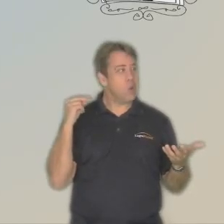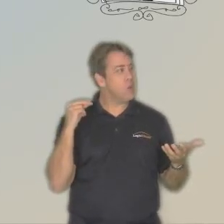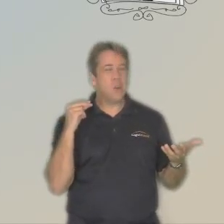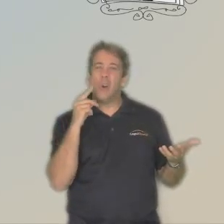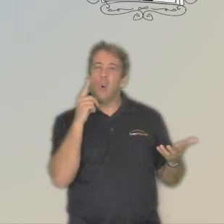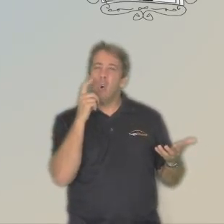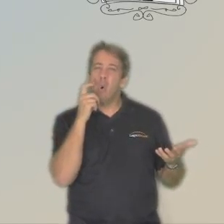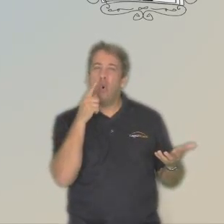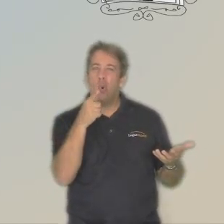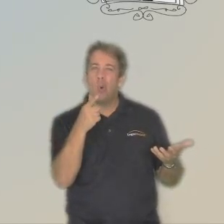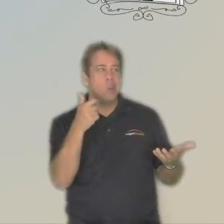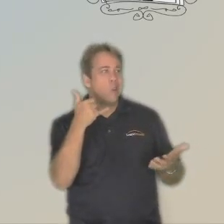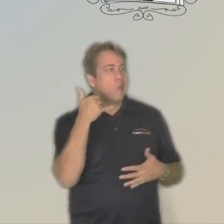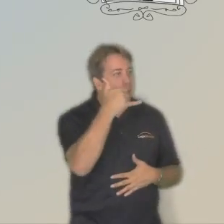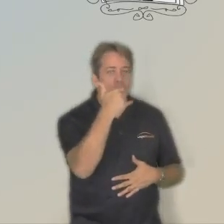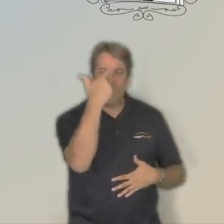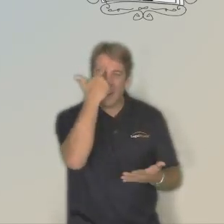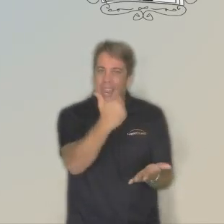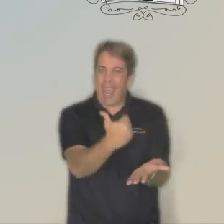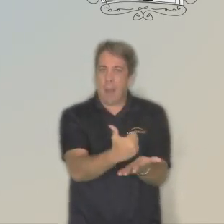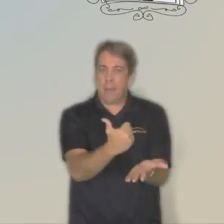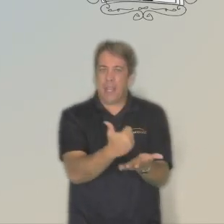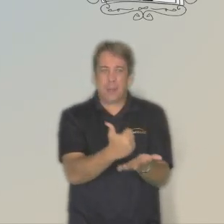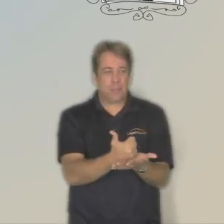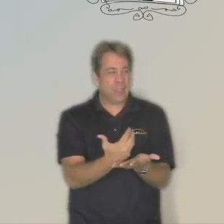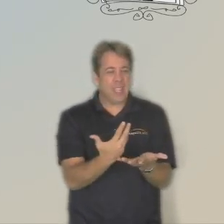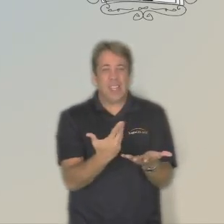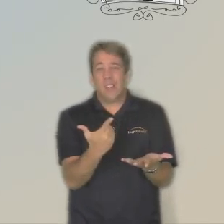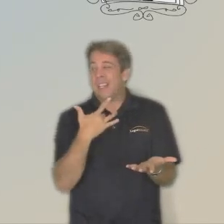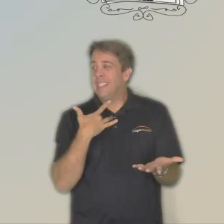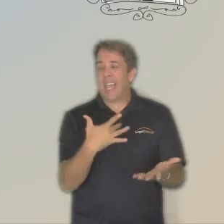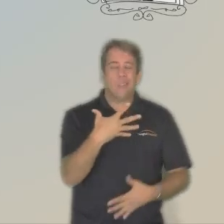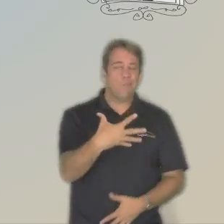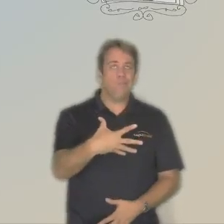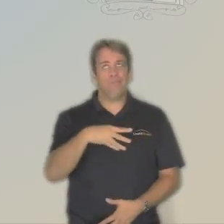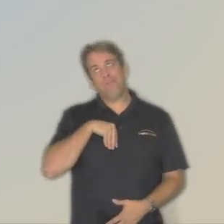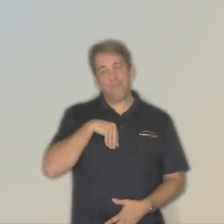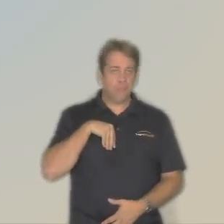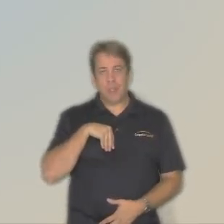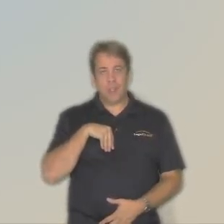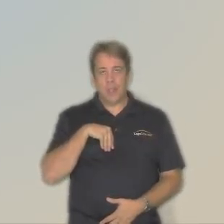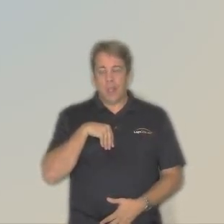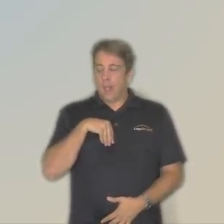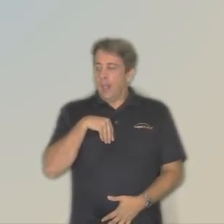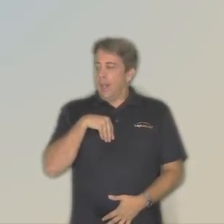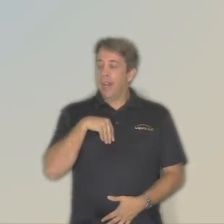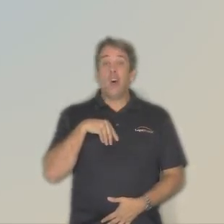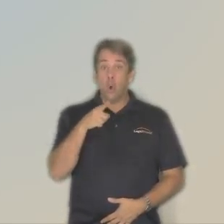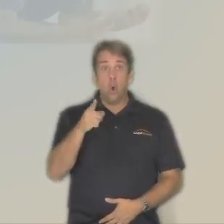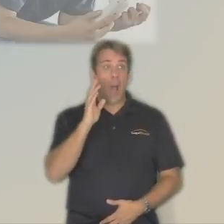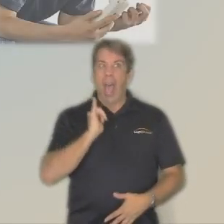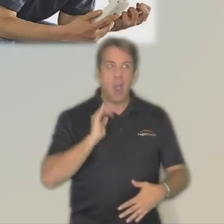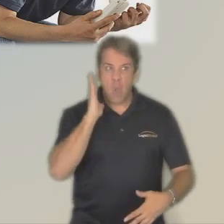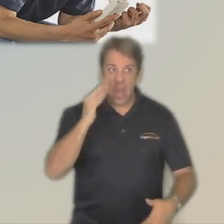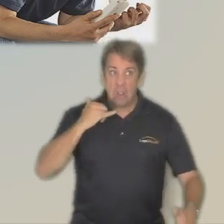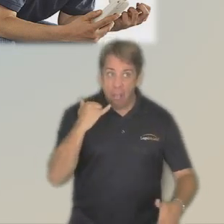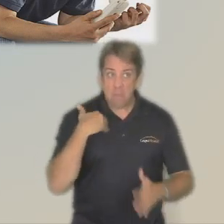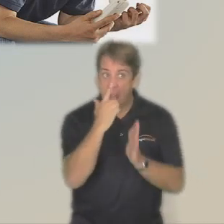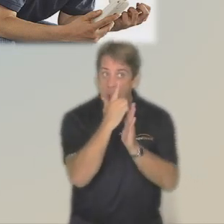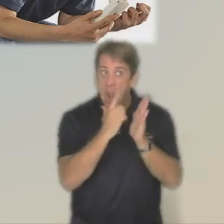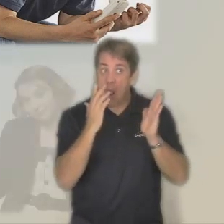Then, who do you call to get help with these common everyday issues? You walk away, you pay the bill, you